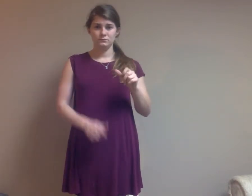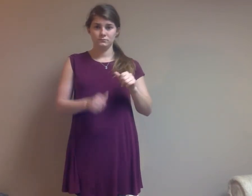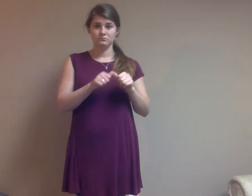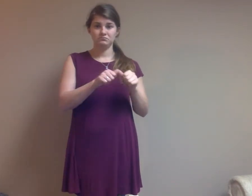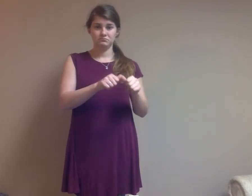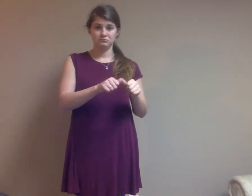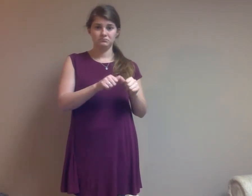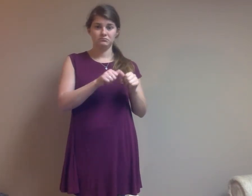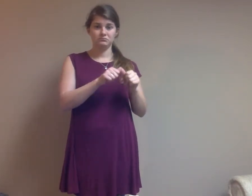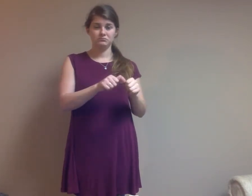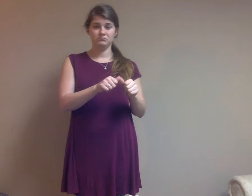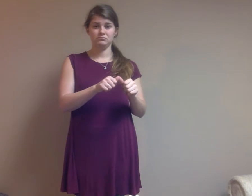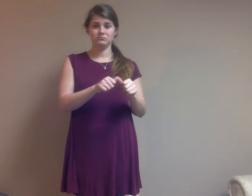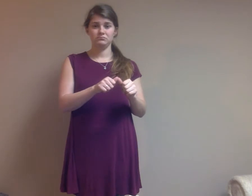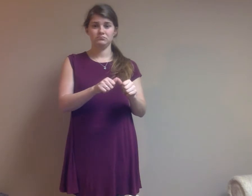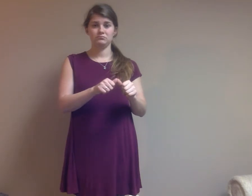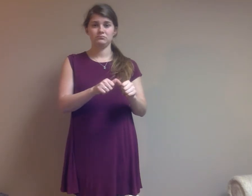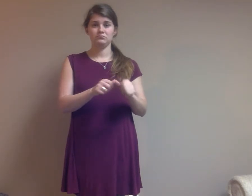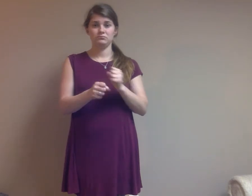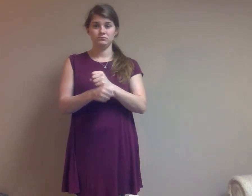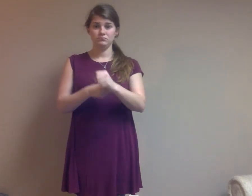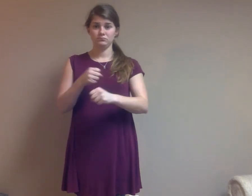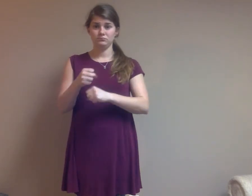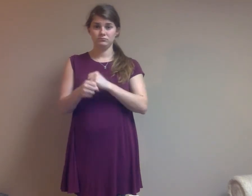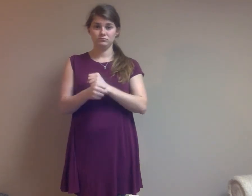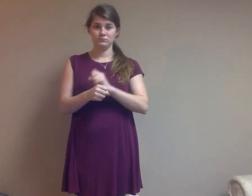No. I know you do. And she probably misses you